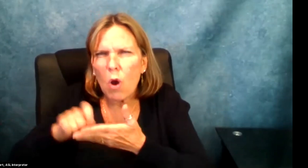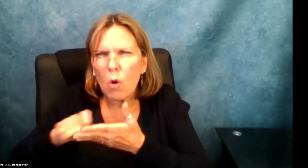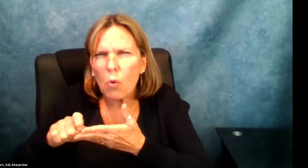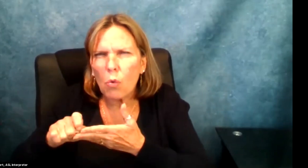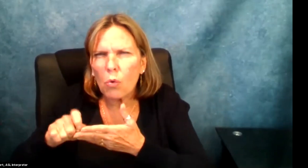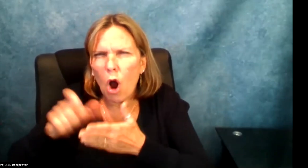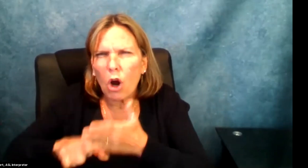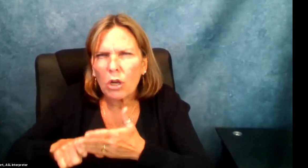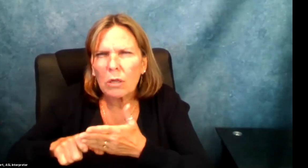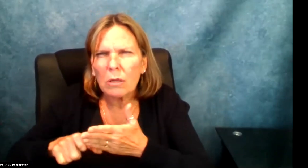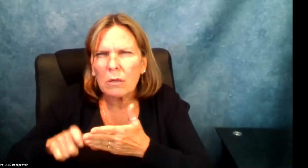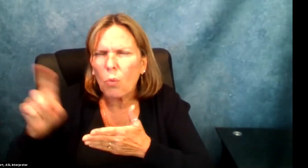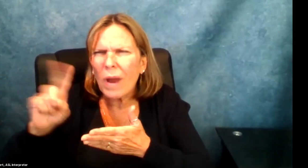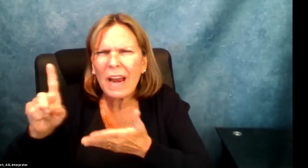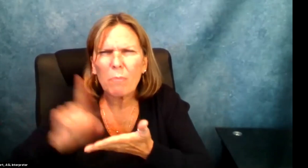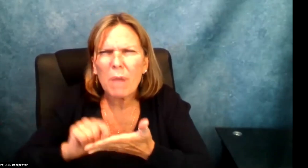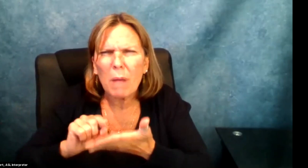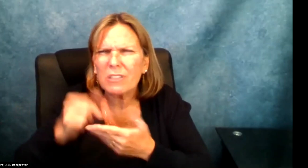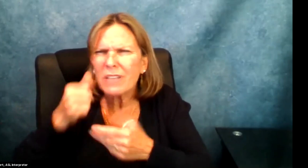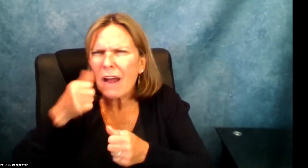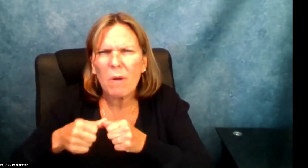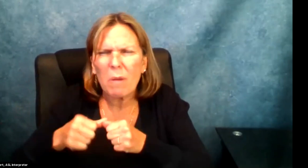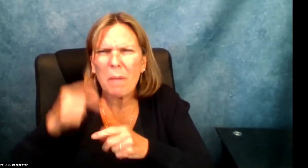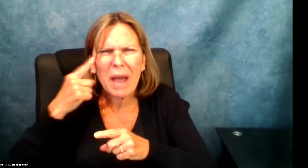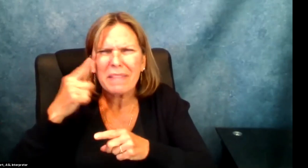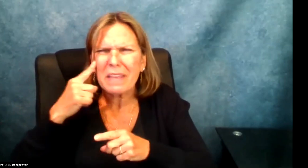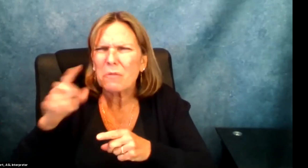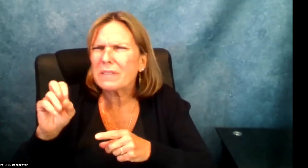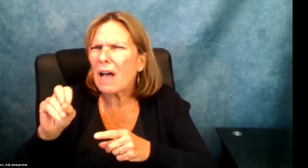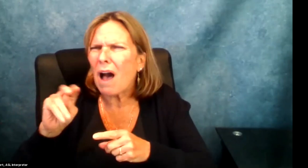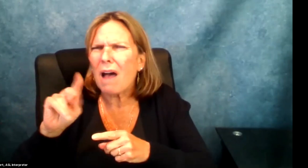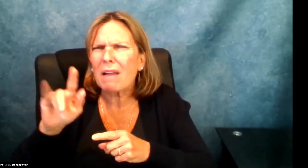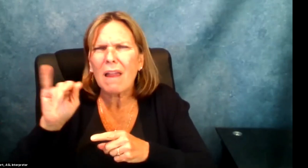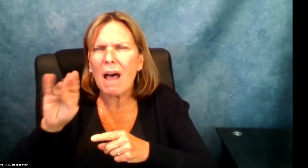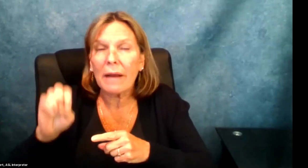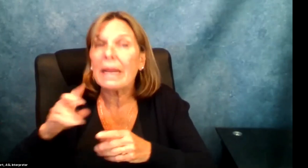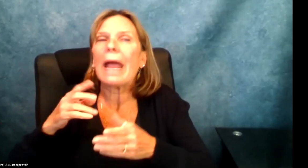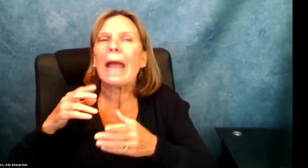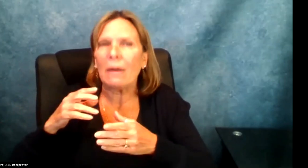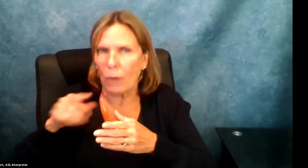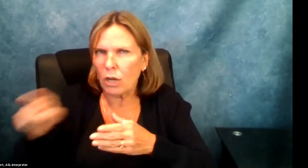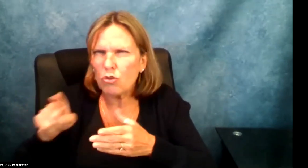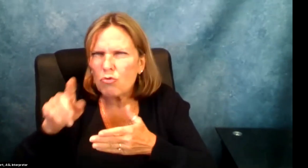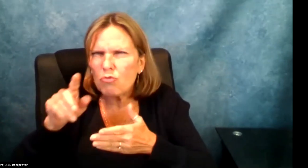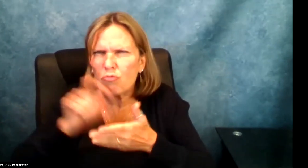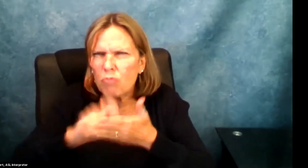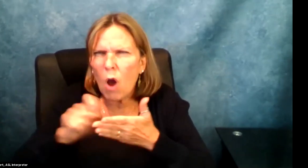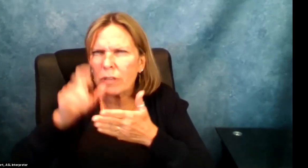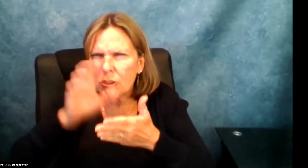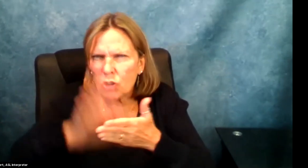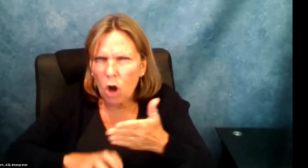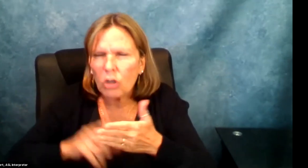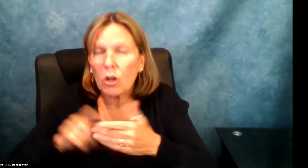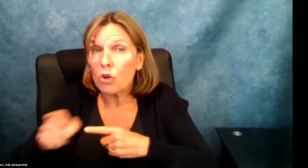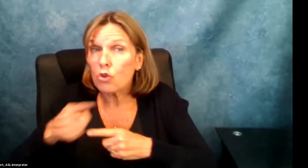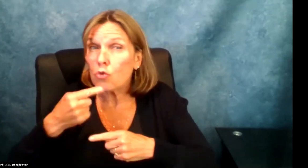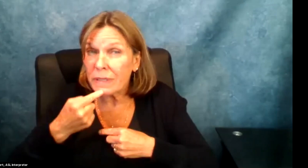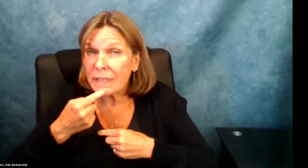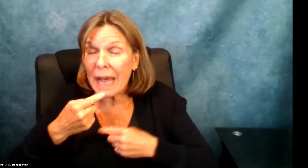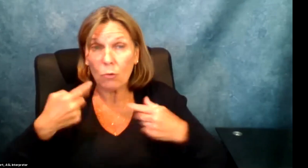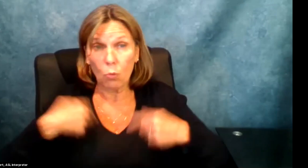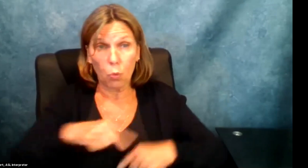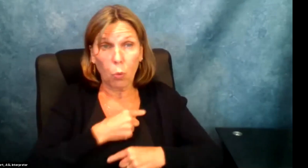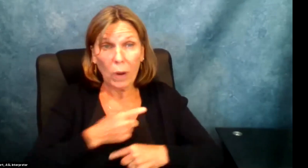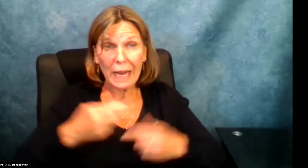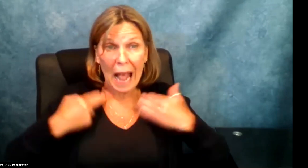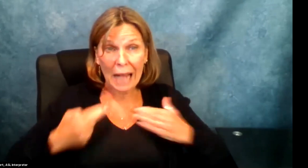Bell, but it was an online forum. And I think one of the things that you said was that we as humans struggle